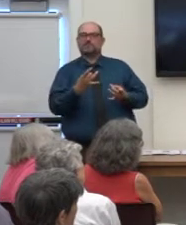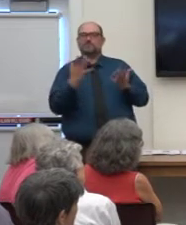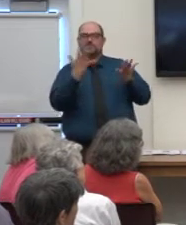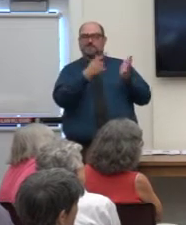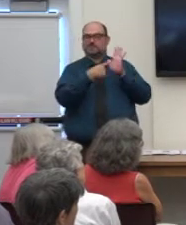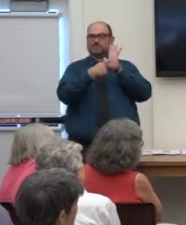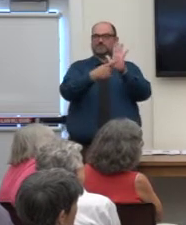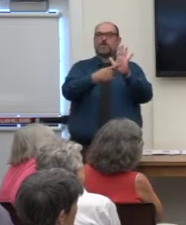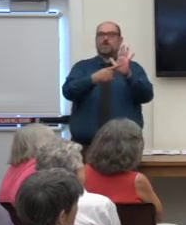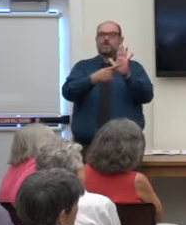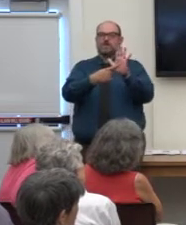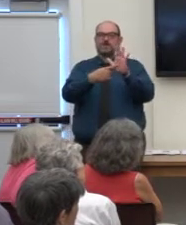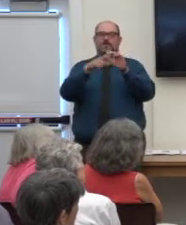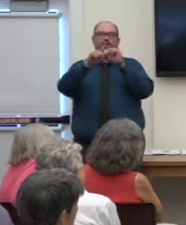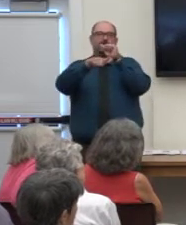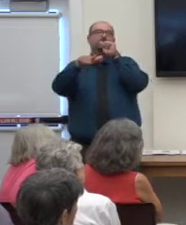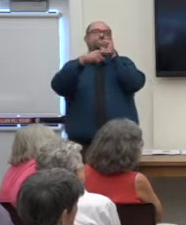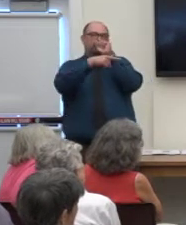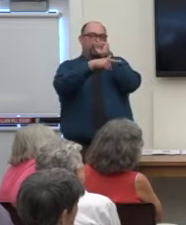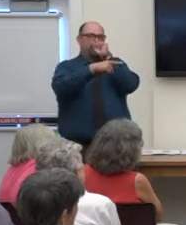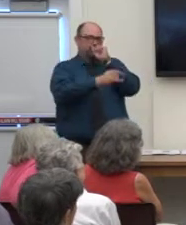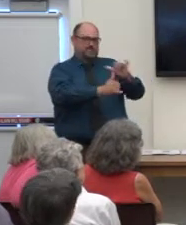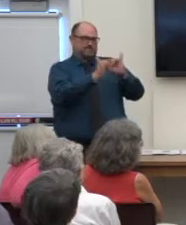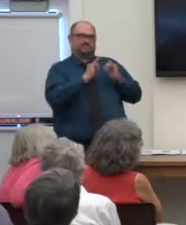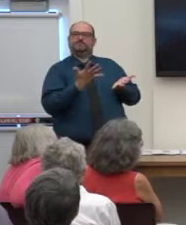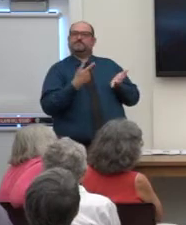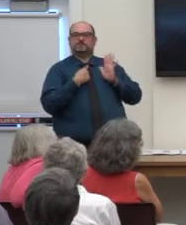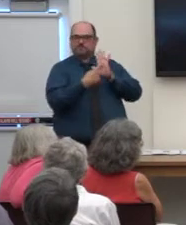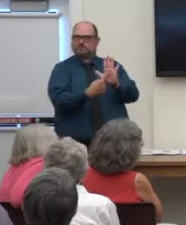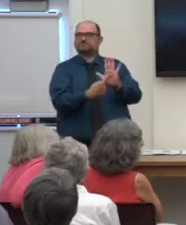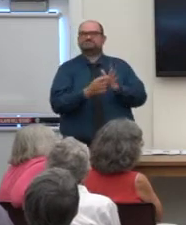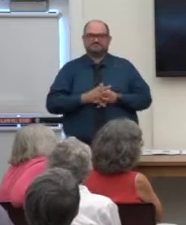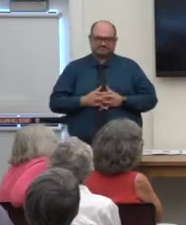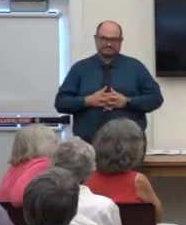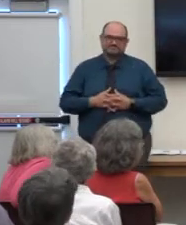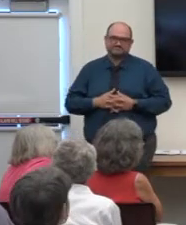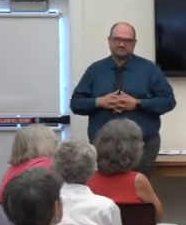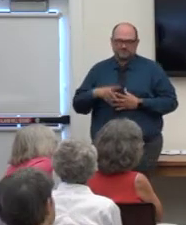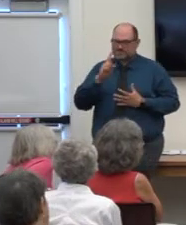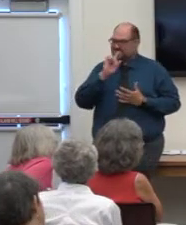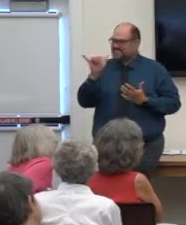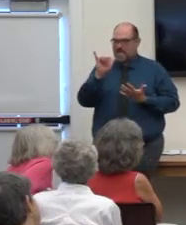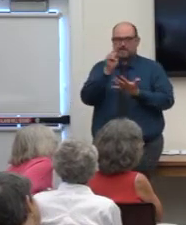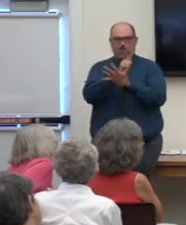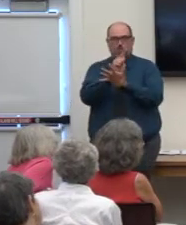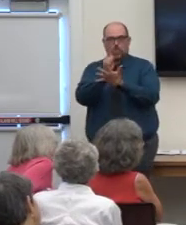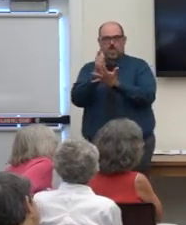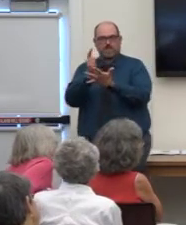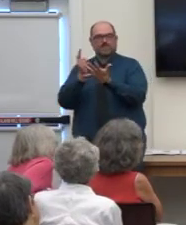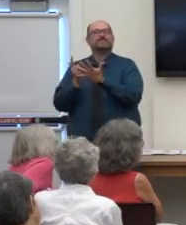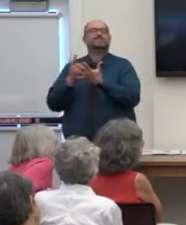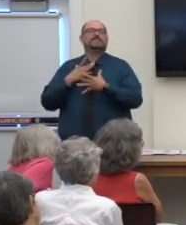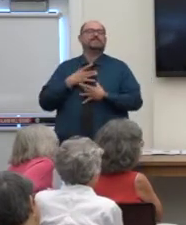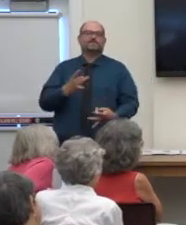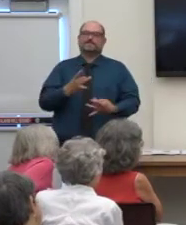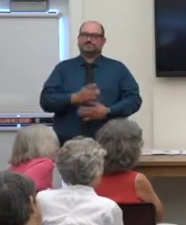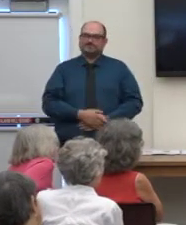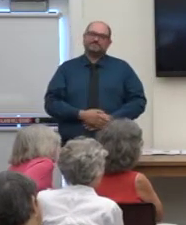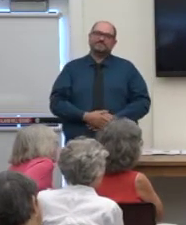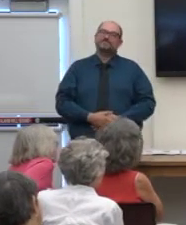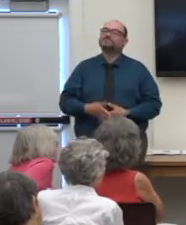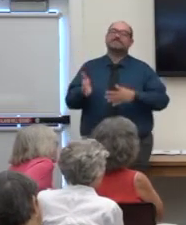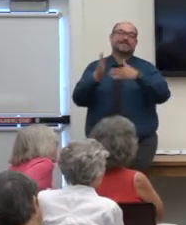me in under totally different circumstances. Anyway, so we knew that Martha's Vineyard Sign